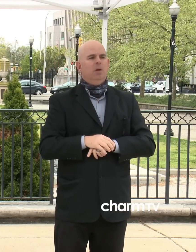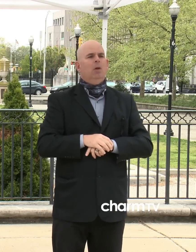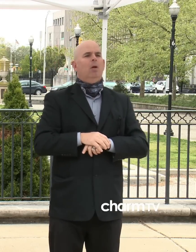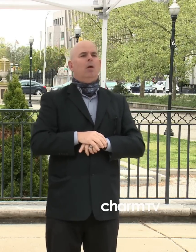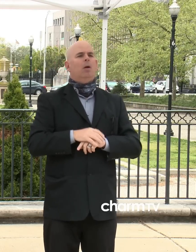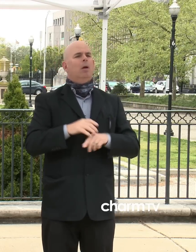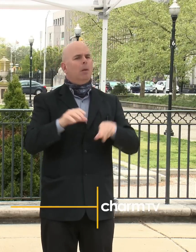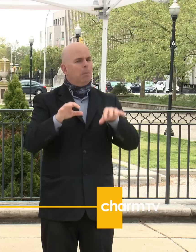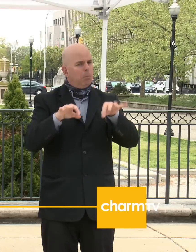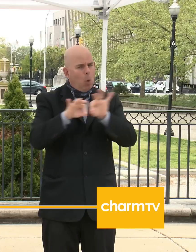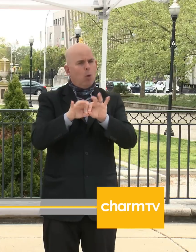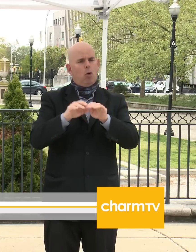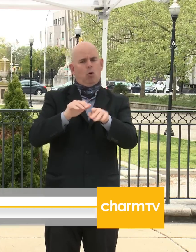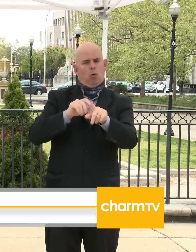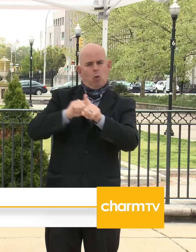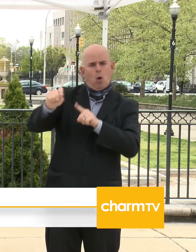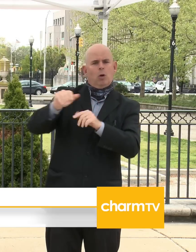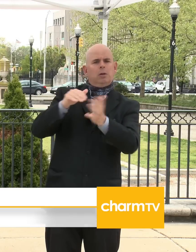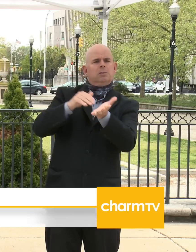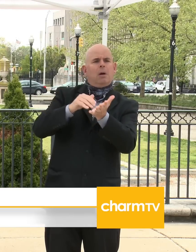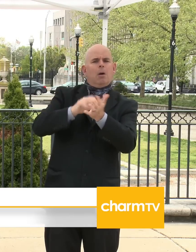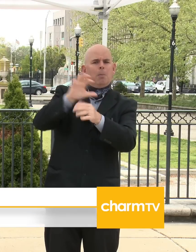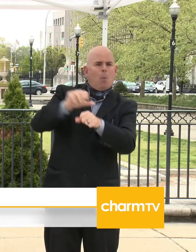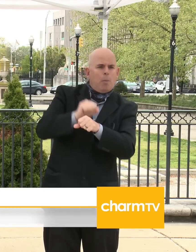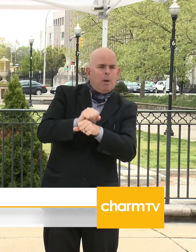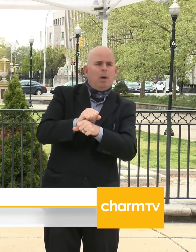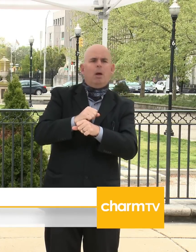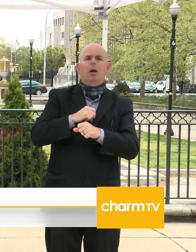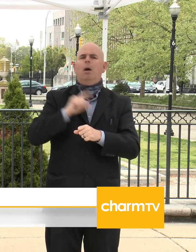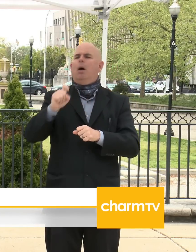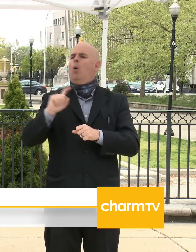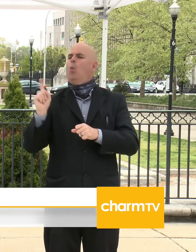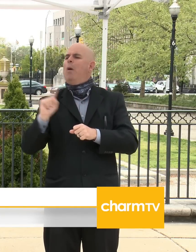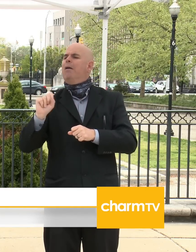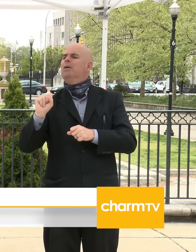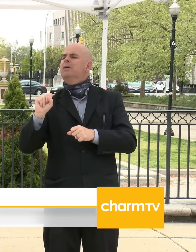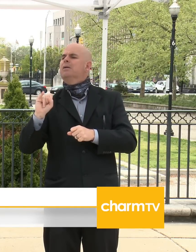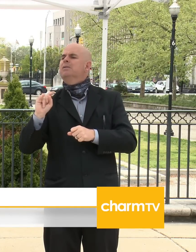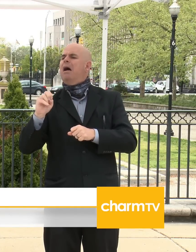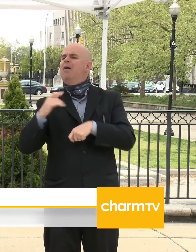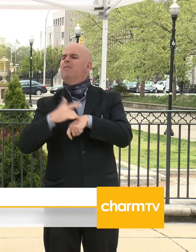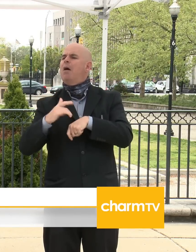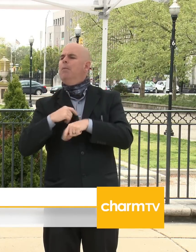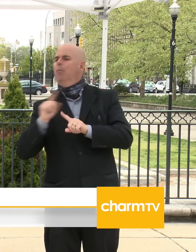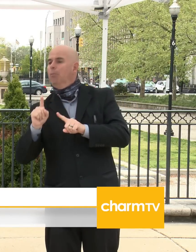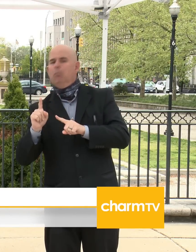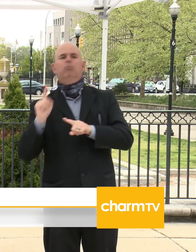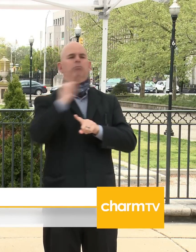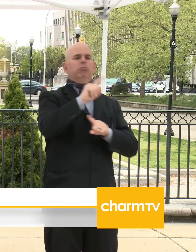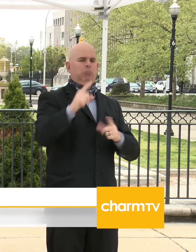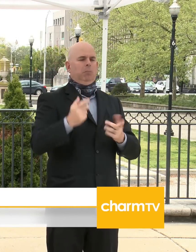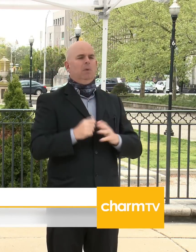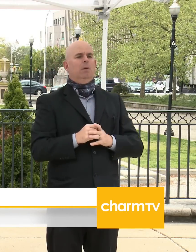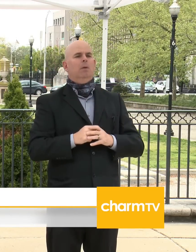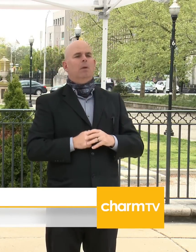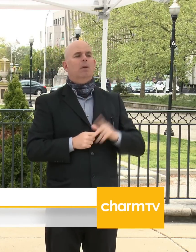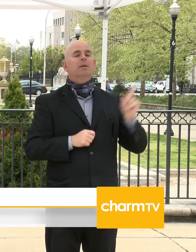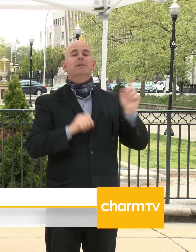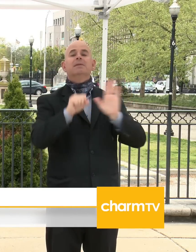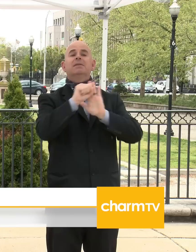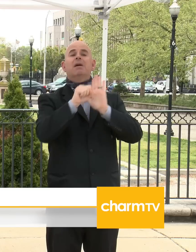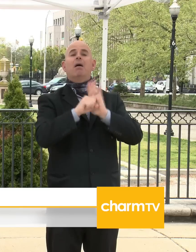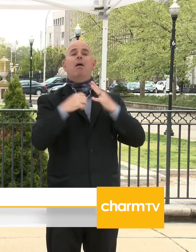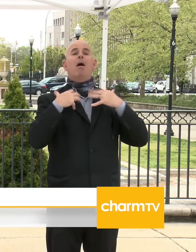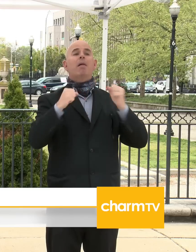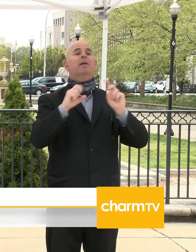if warranted at the Druid Park testing site through CRISP, the state's health information exchange portal. Residents